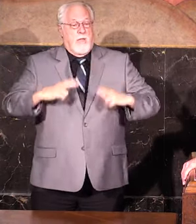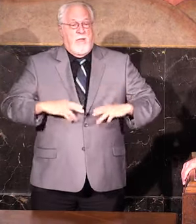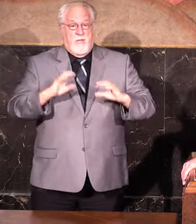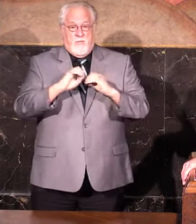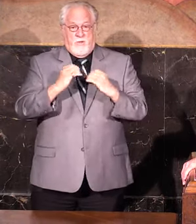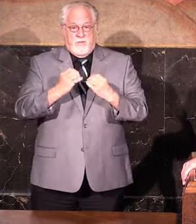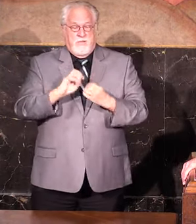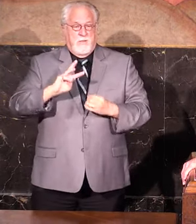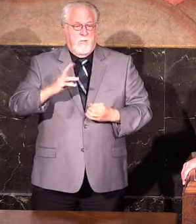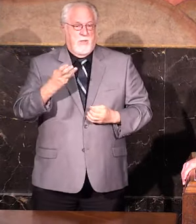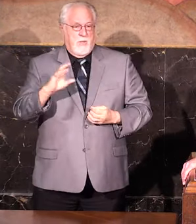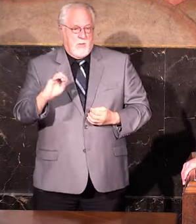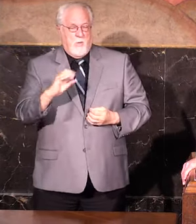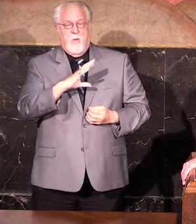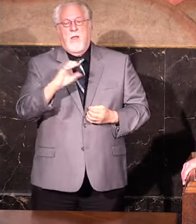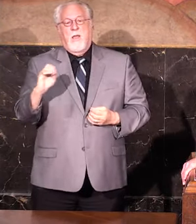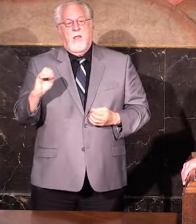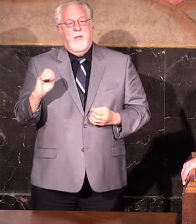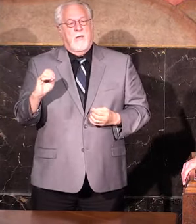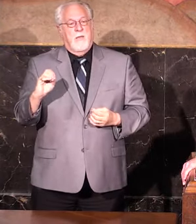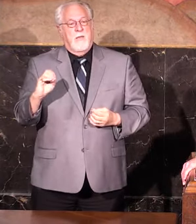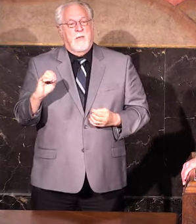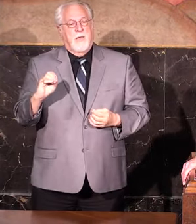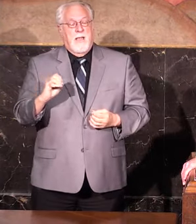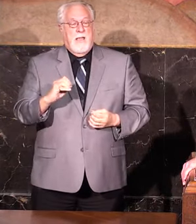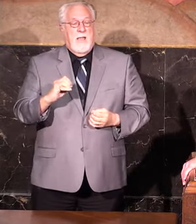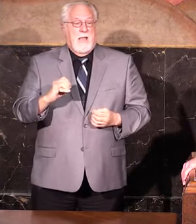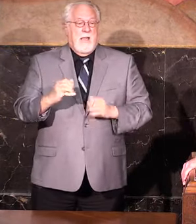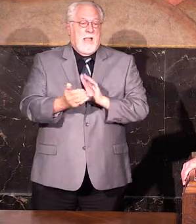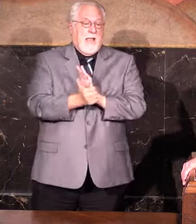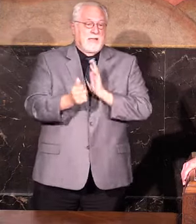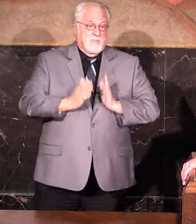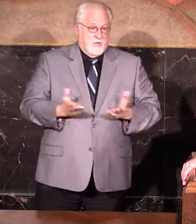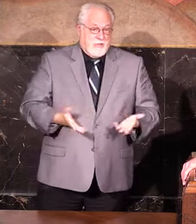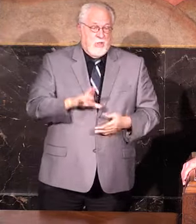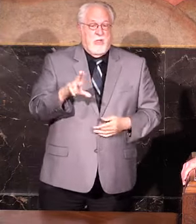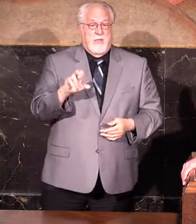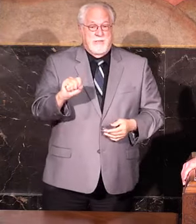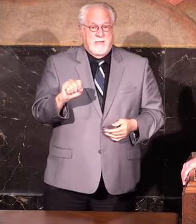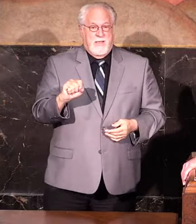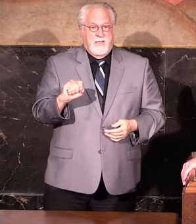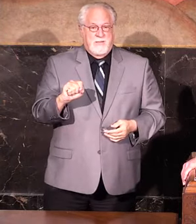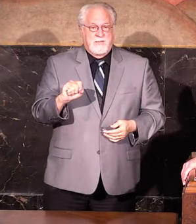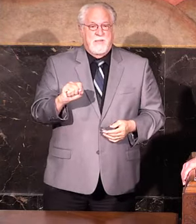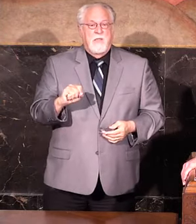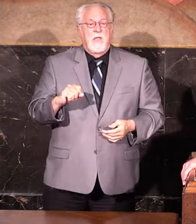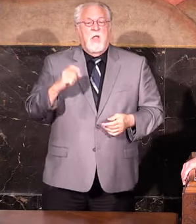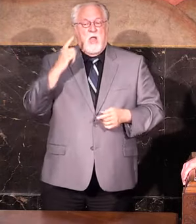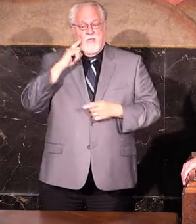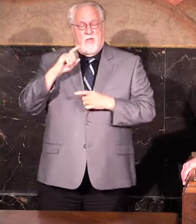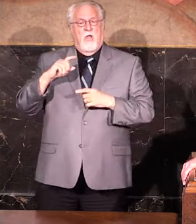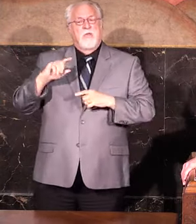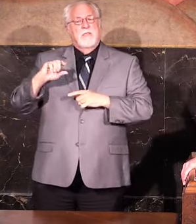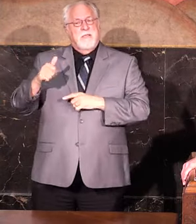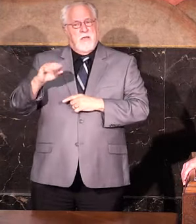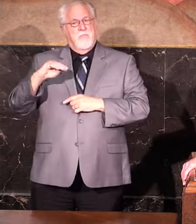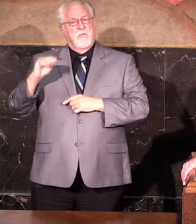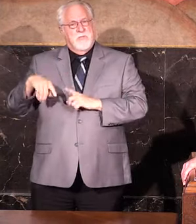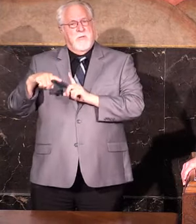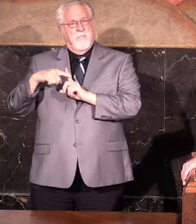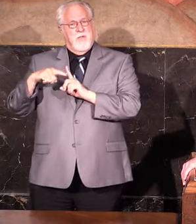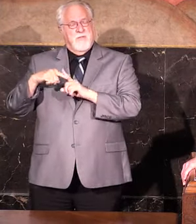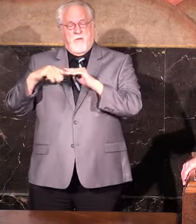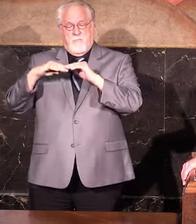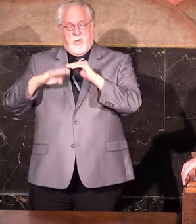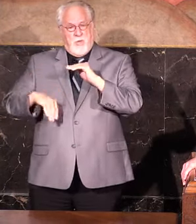and the experts here in the United States talk about a 10% positivity rate. Anything